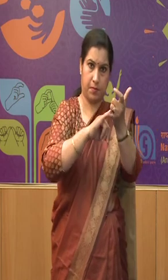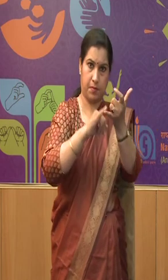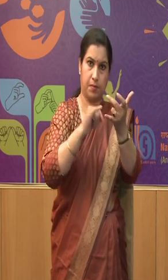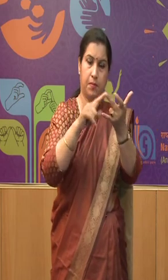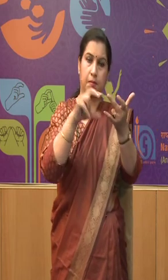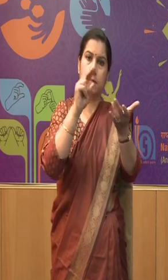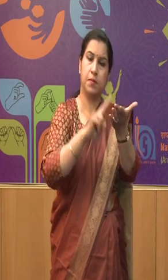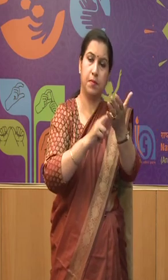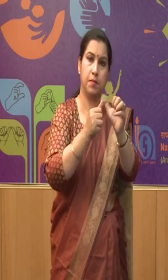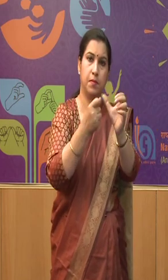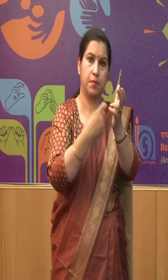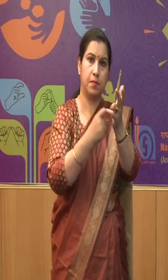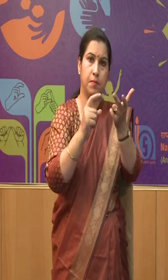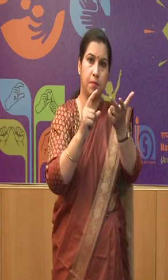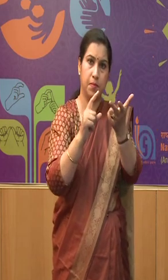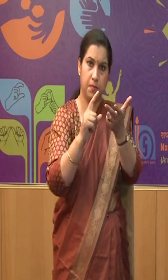Who are these people?